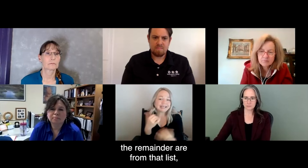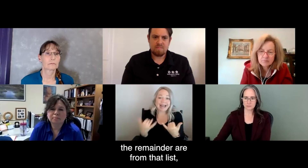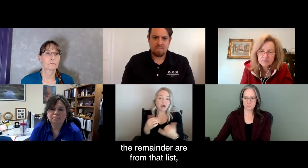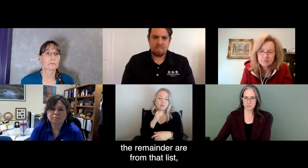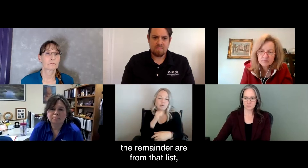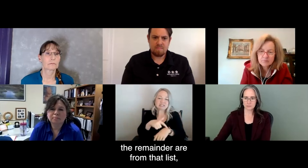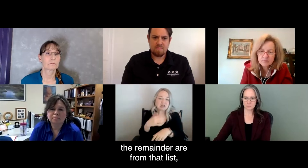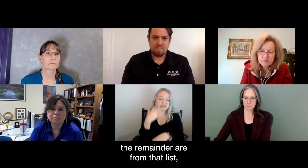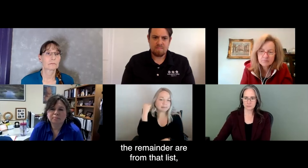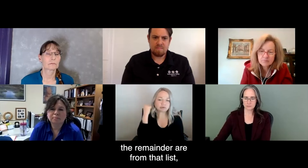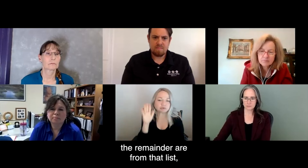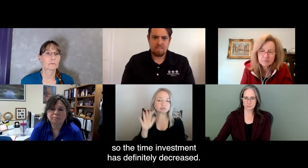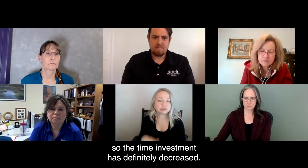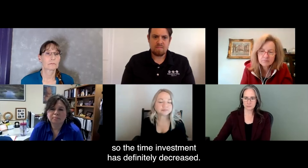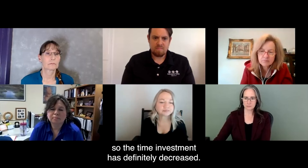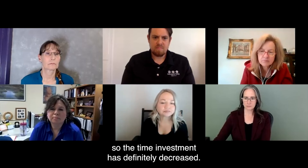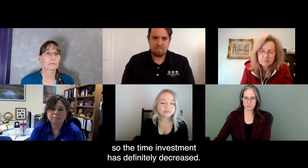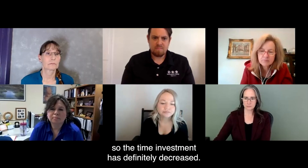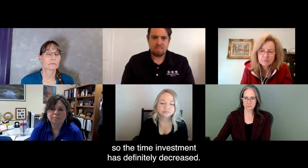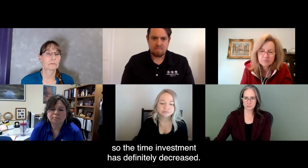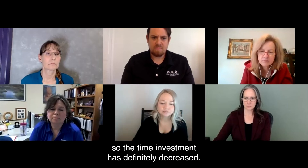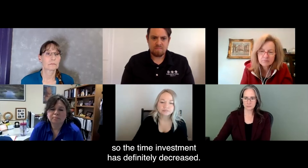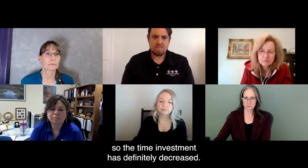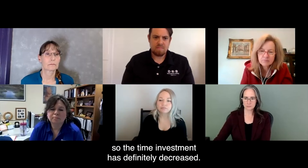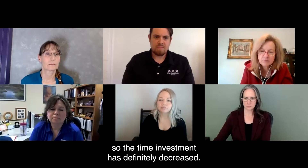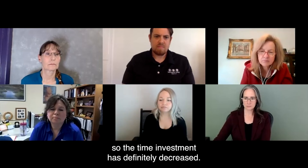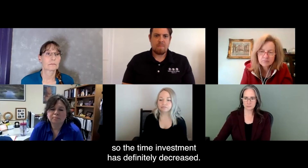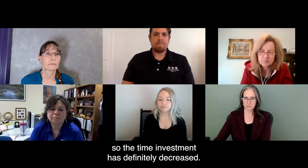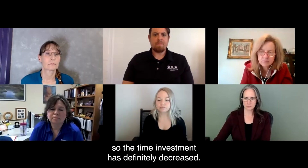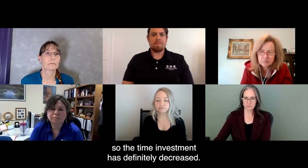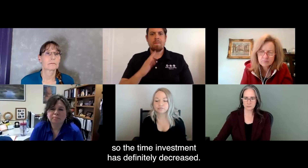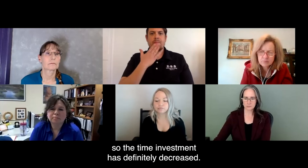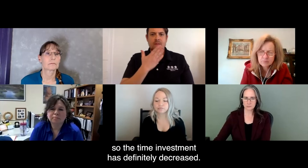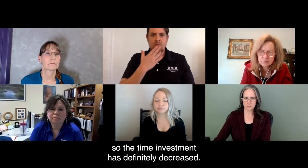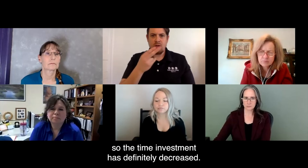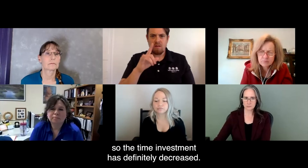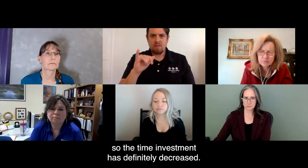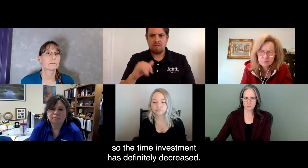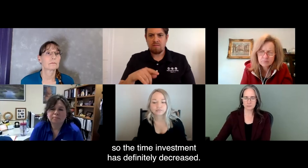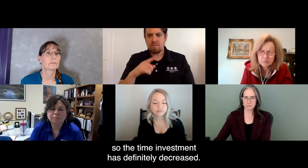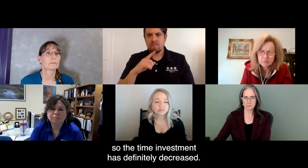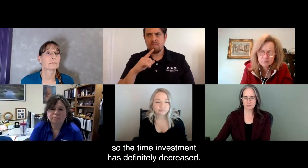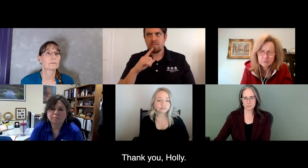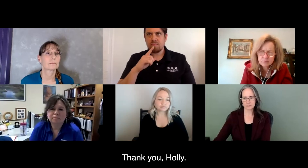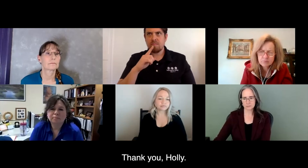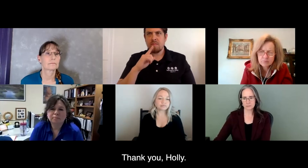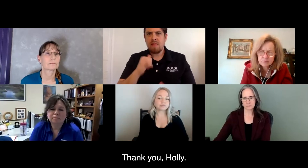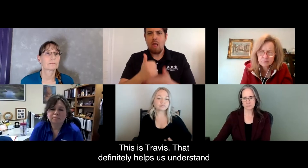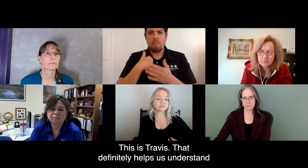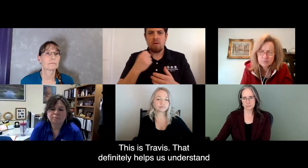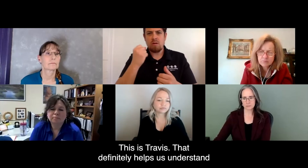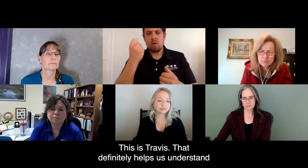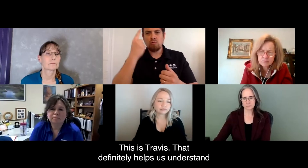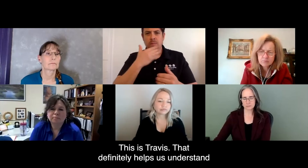The remainder are from that list. So the time investment has definitely decreased. Thank you, Holly.